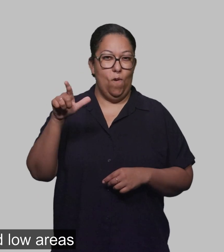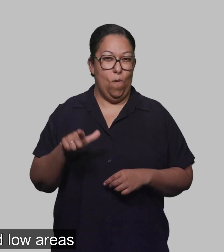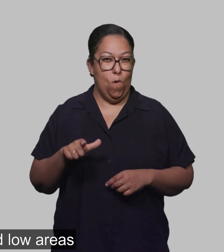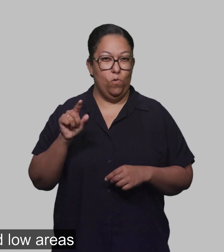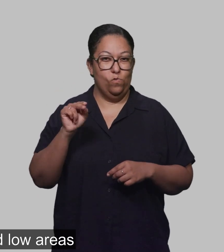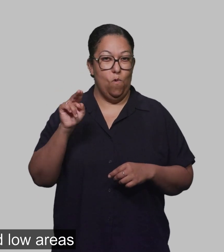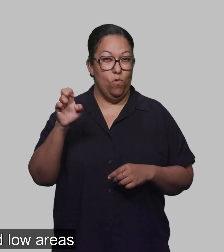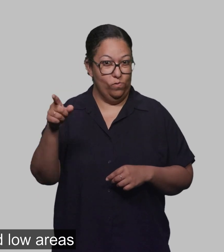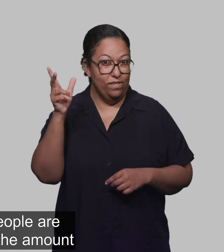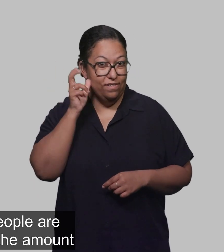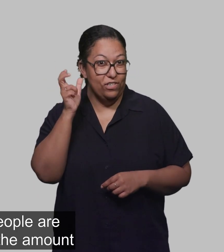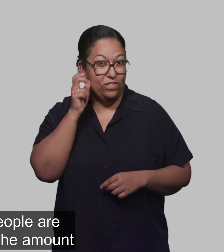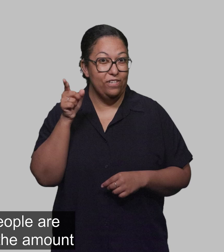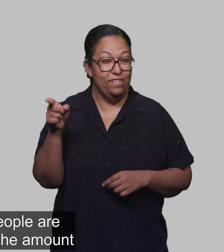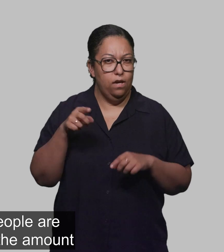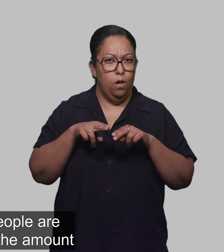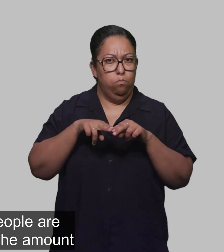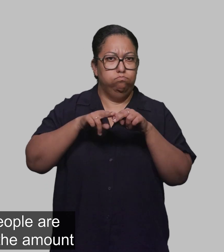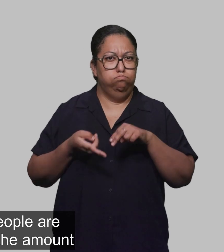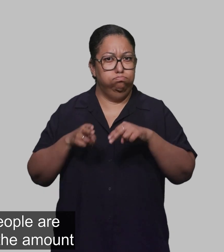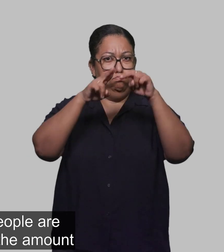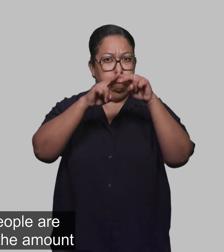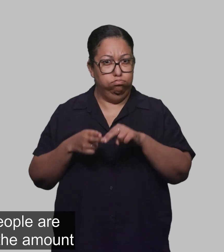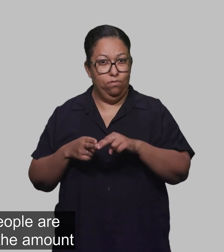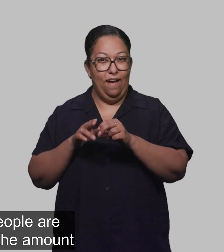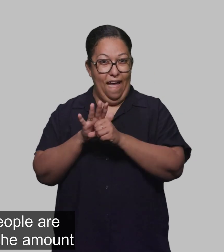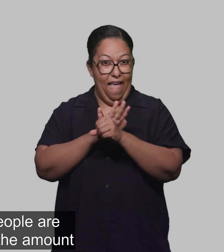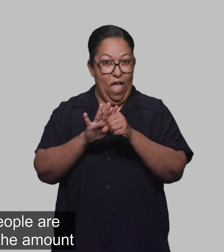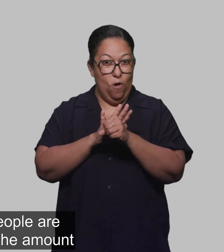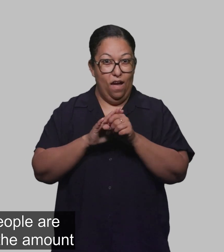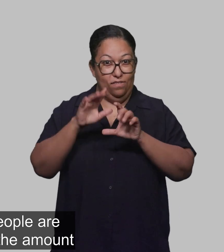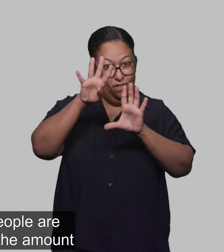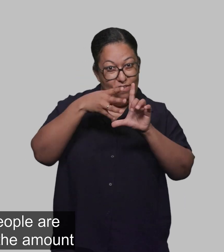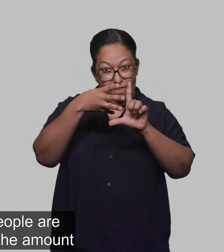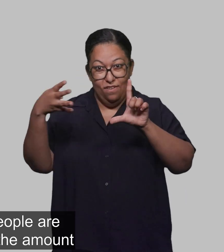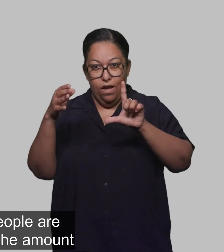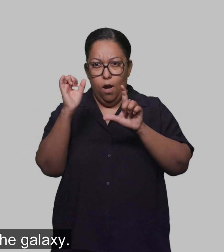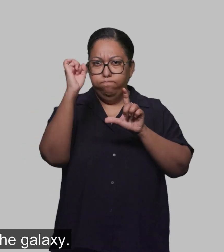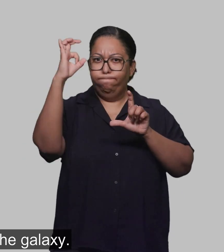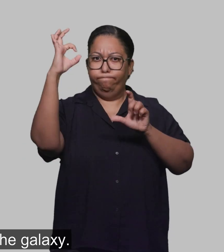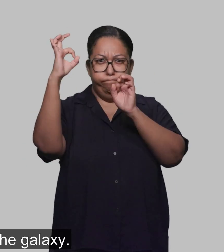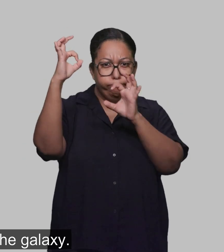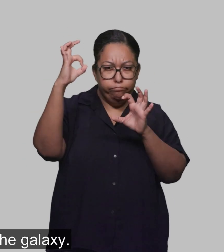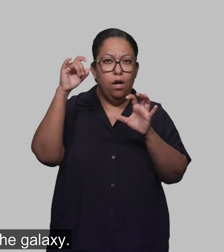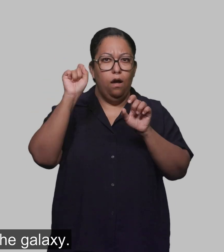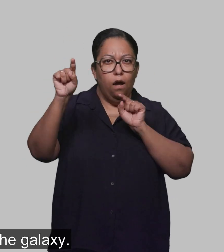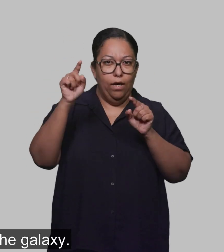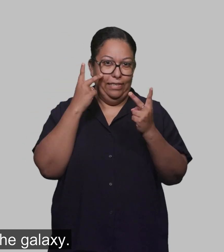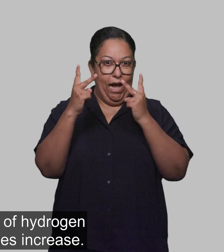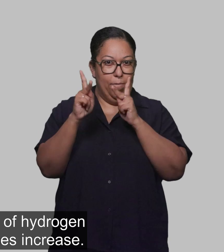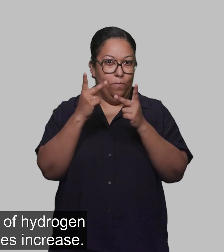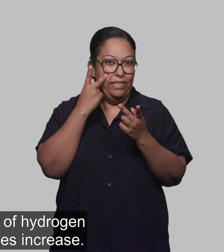high and low areas that sighted people are seeing indicate the amount of hydrogen in the